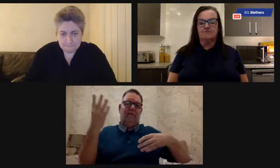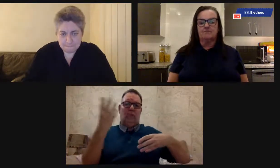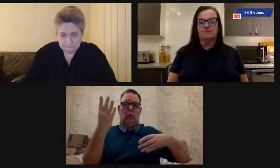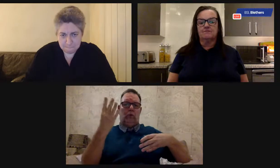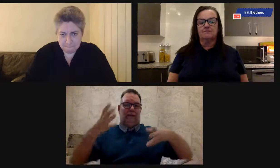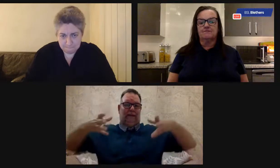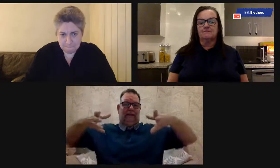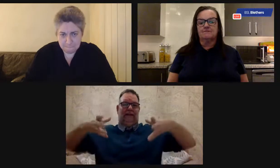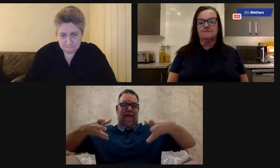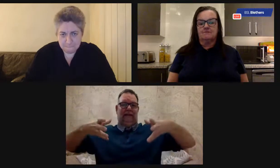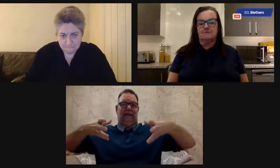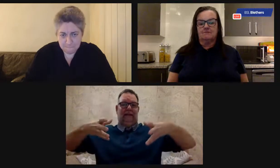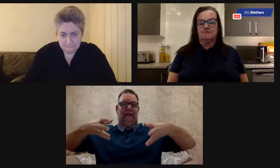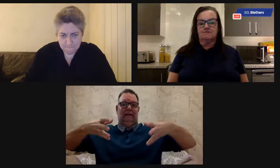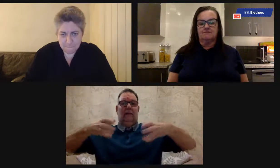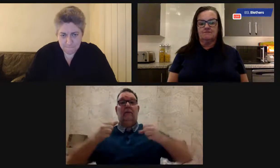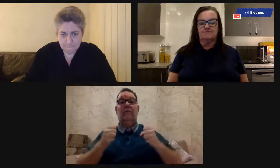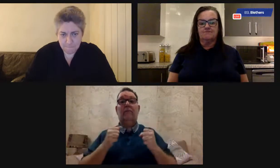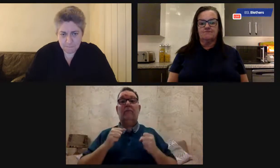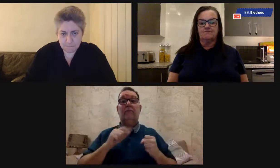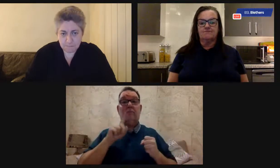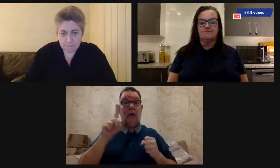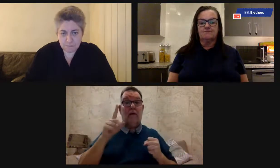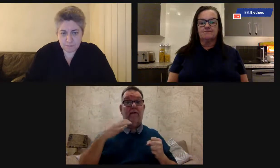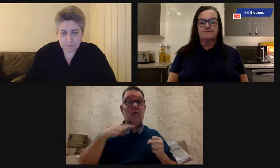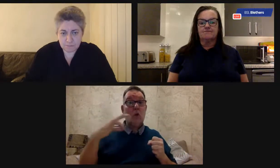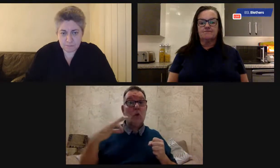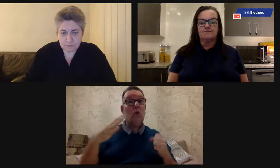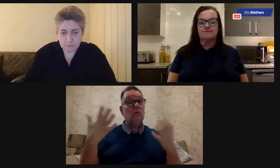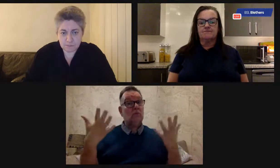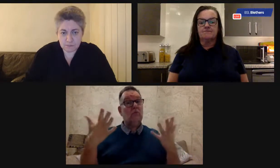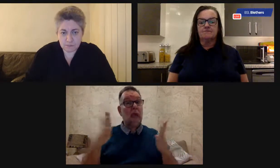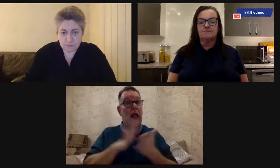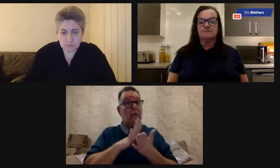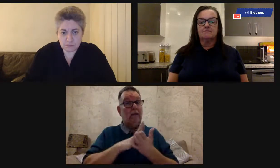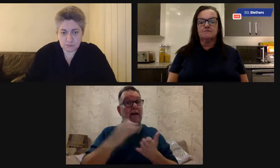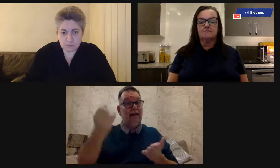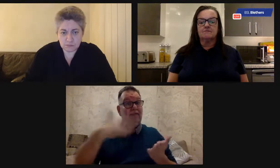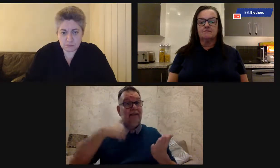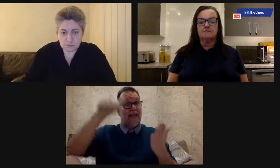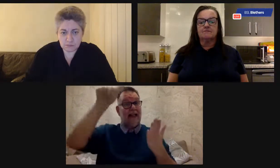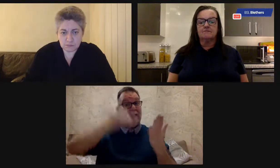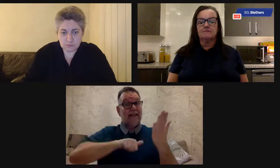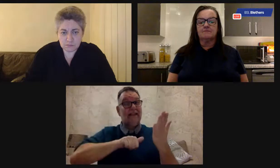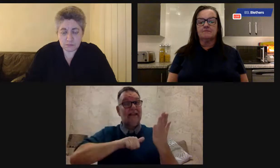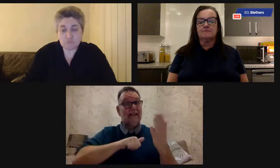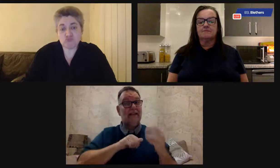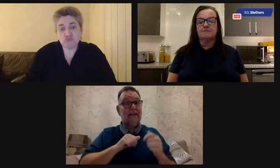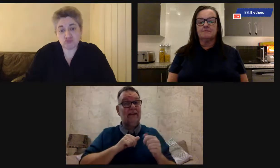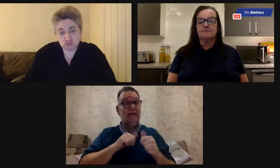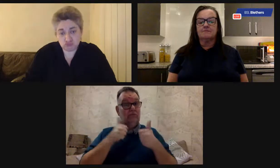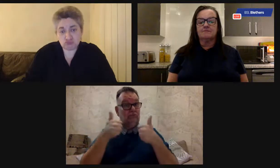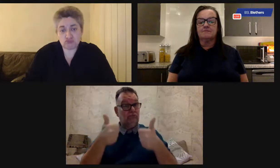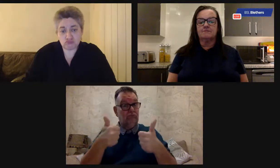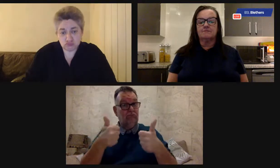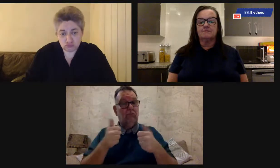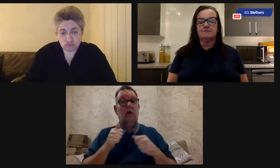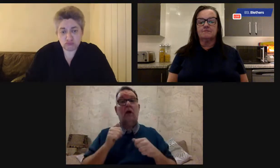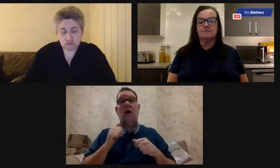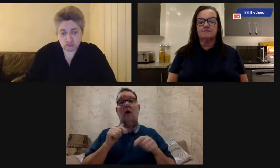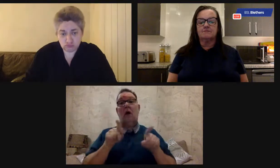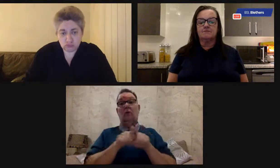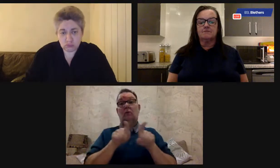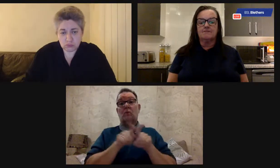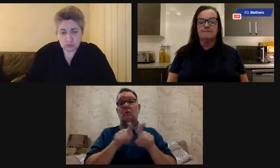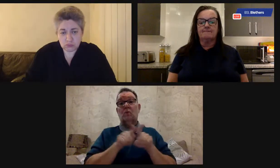said before, we've got 13 to 14 people, all deaf people, on our committee. But volunteers, we have a list